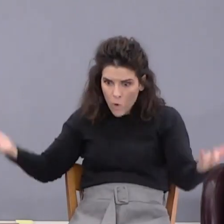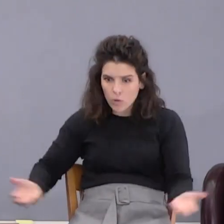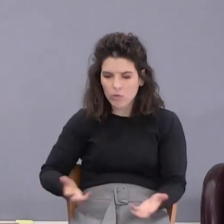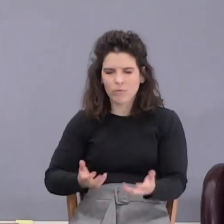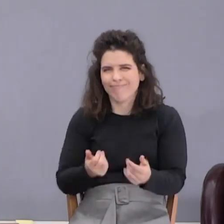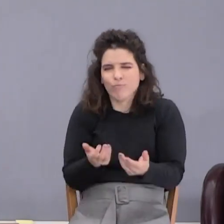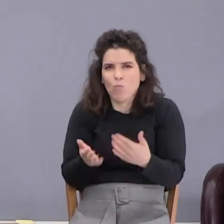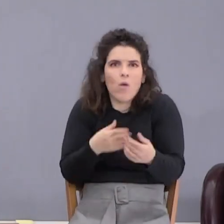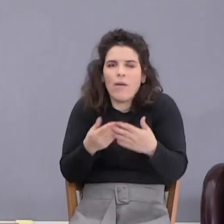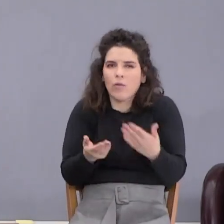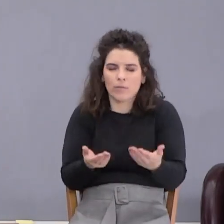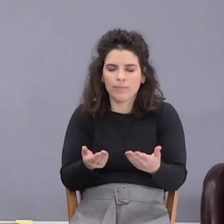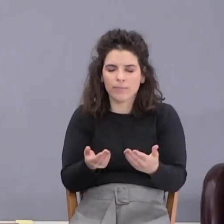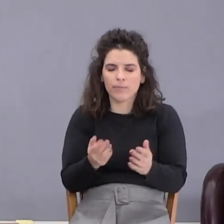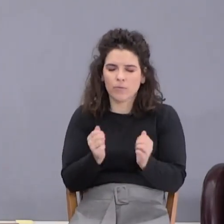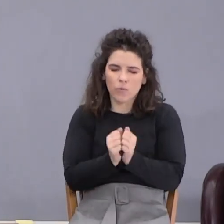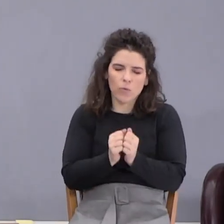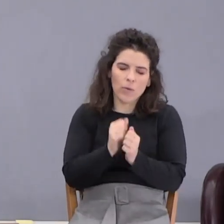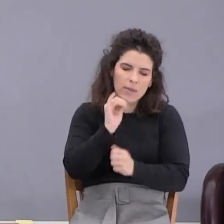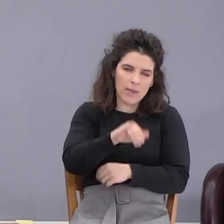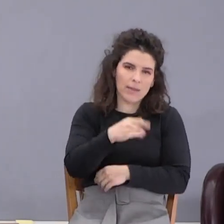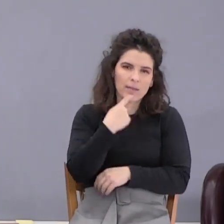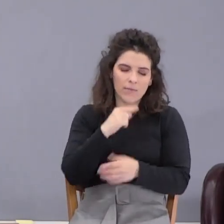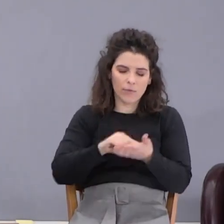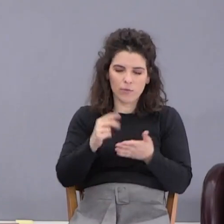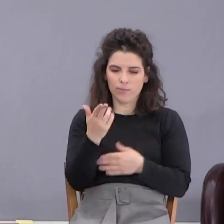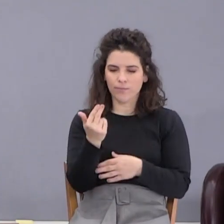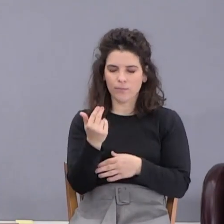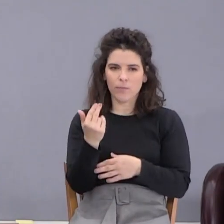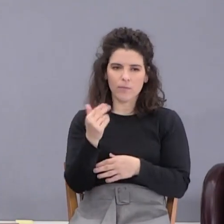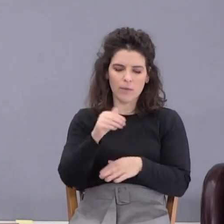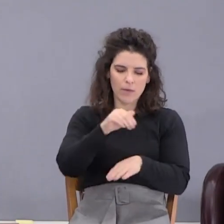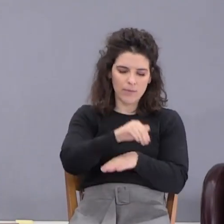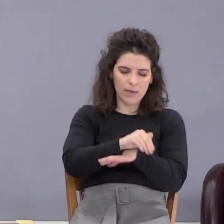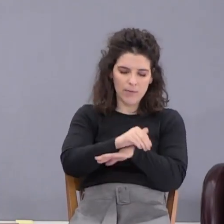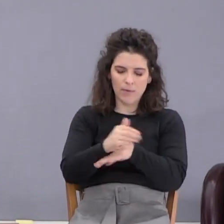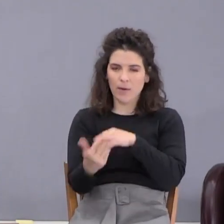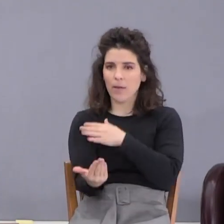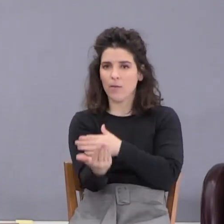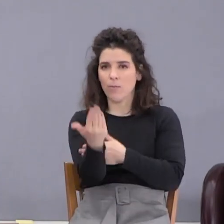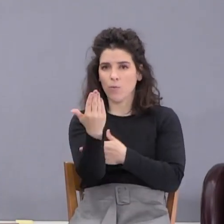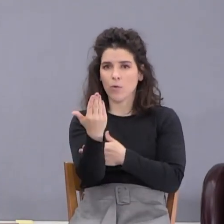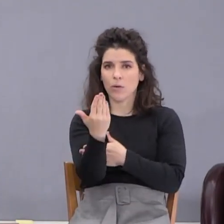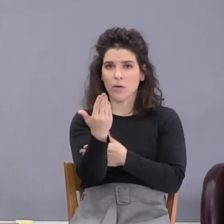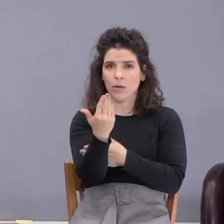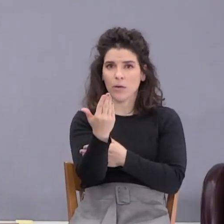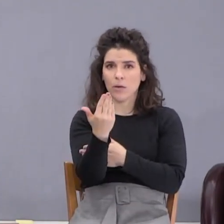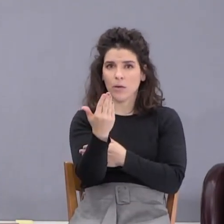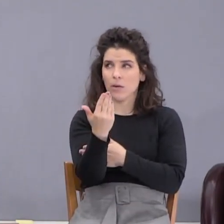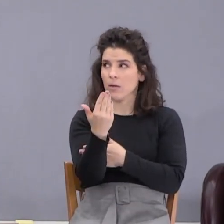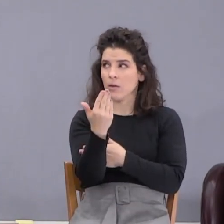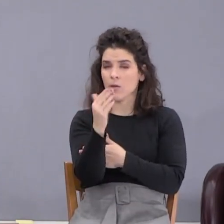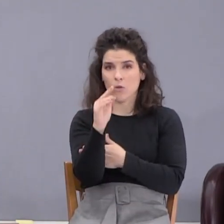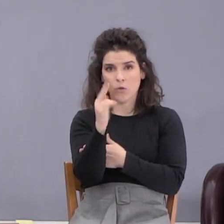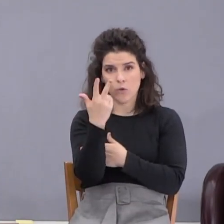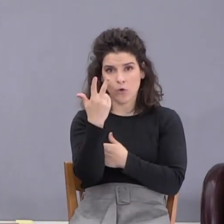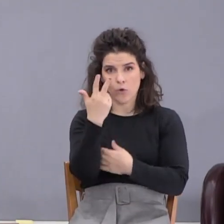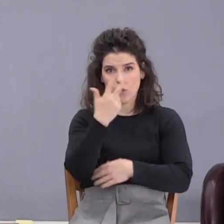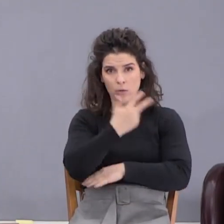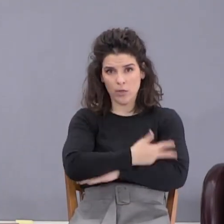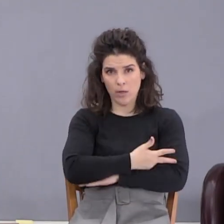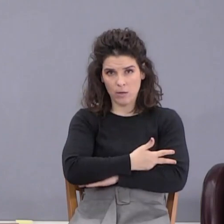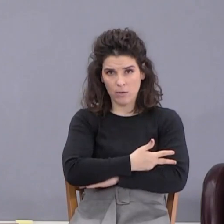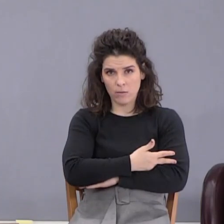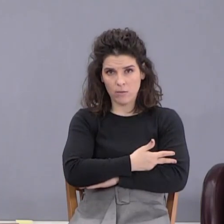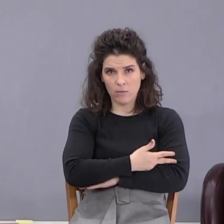of that said, verse 13. And the evening and the morning were the what? Third